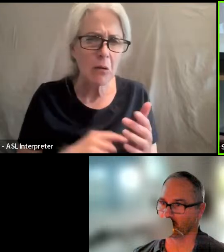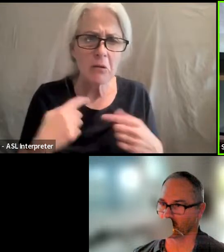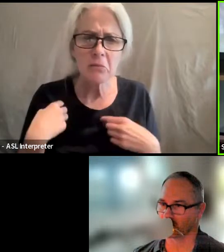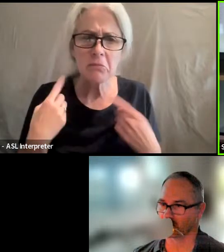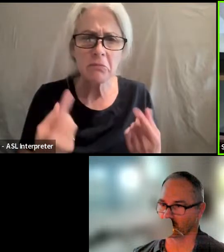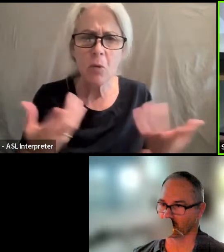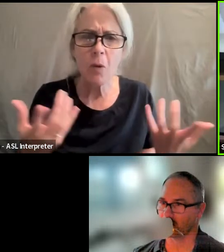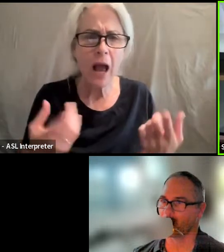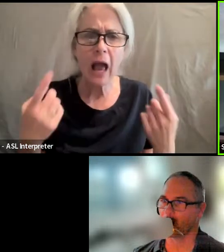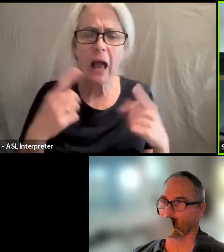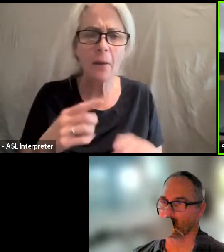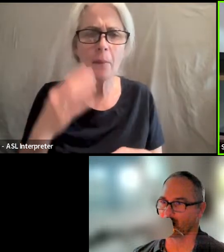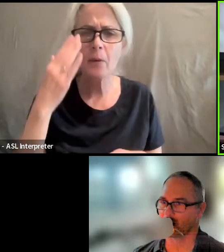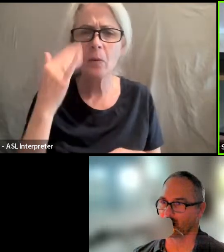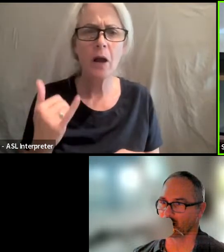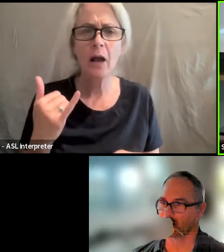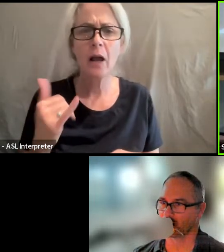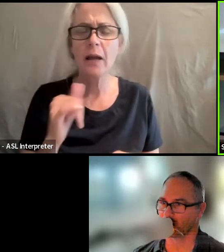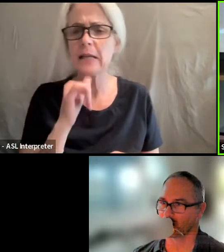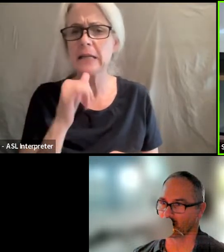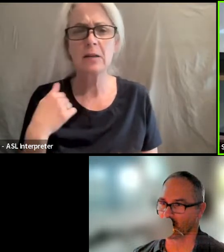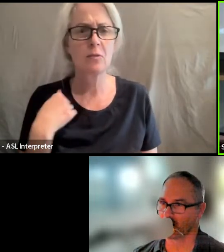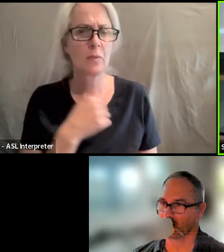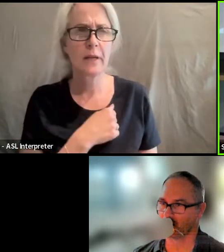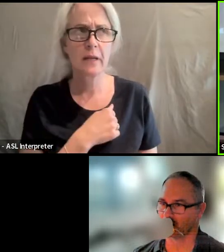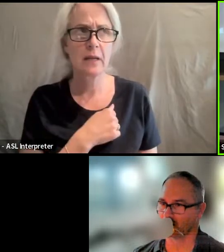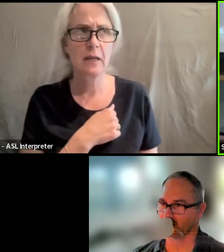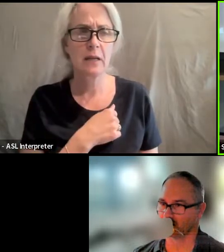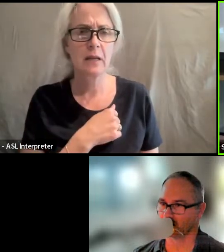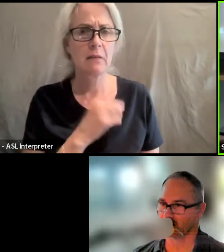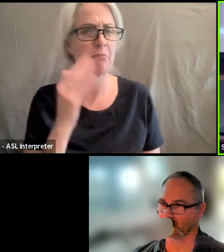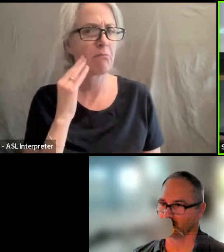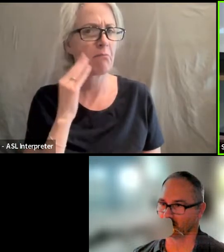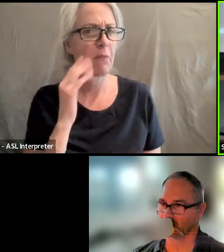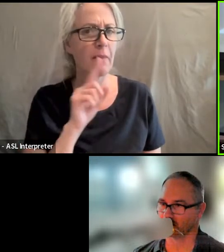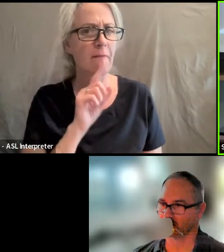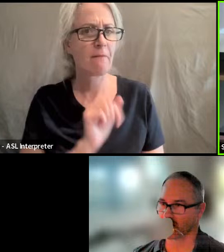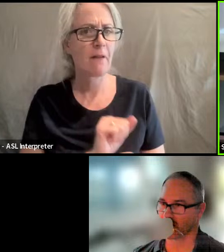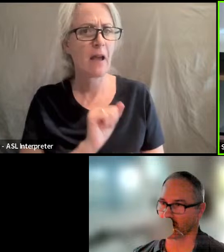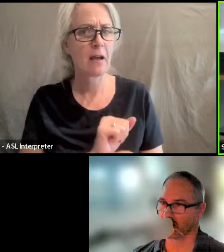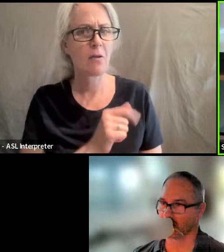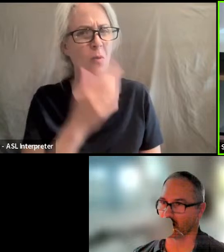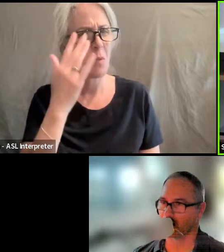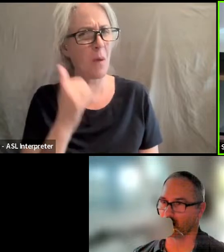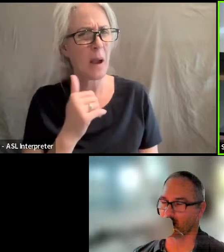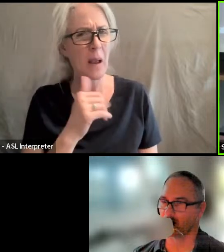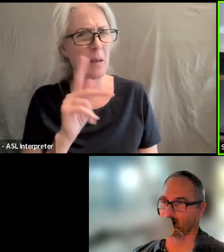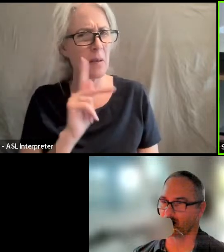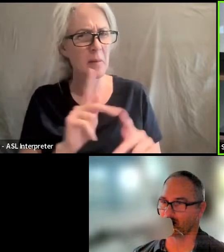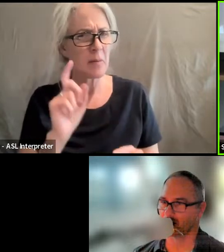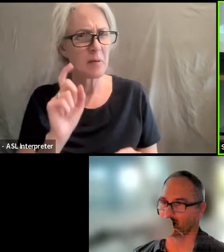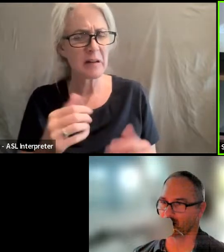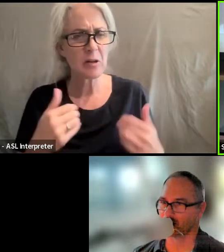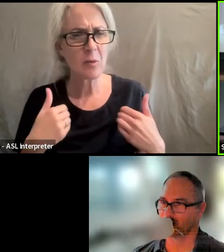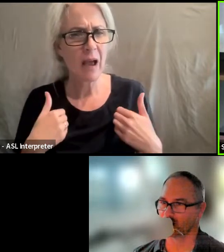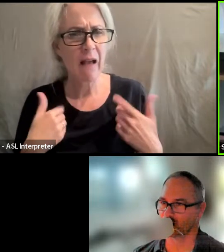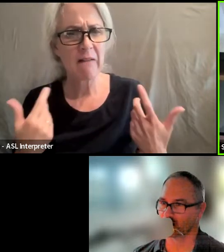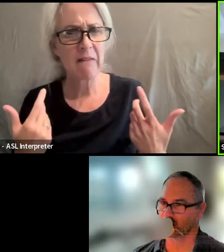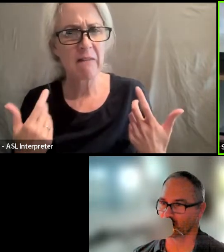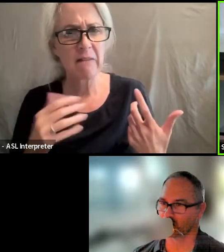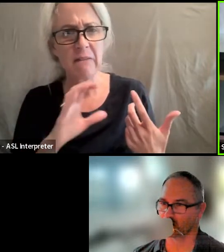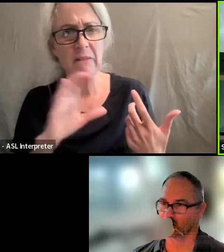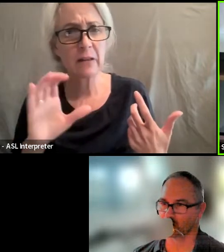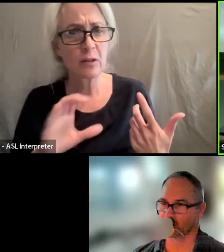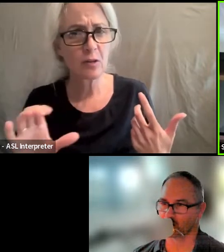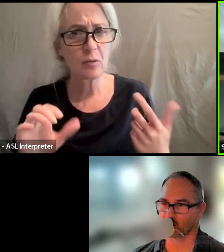what happened? Why didn't we acknowledge the fact that it was, like, why did people have to have Zoom